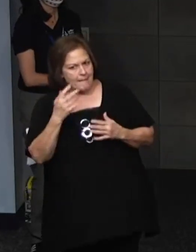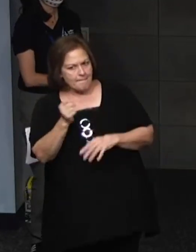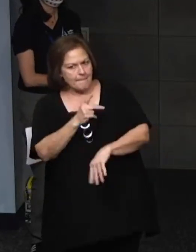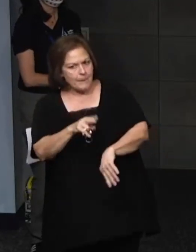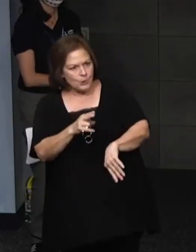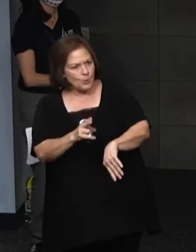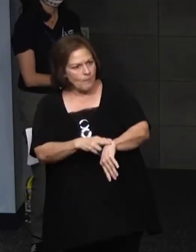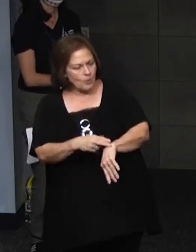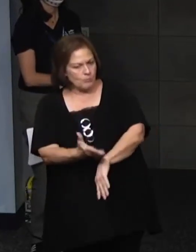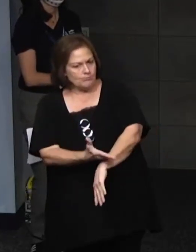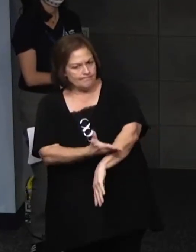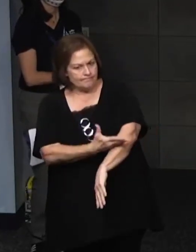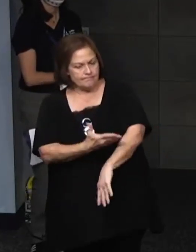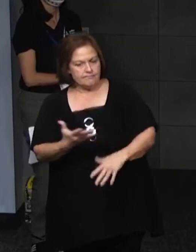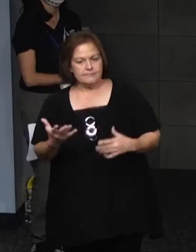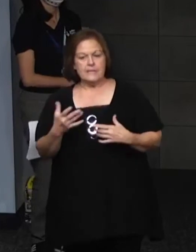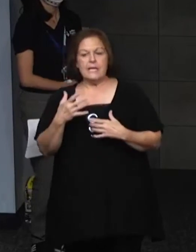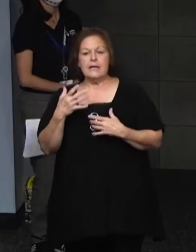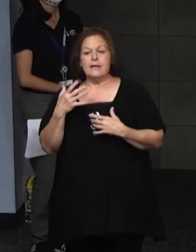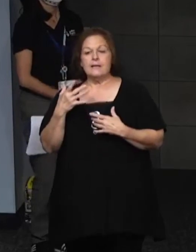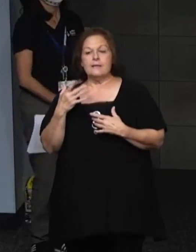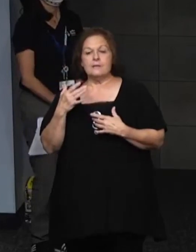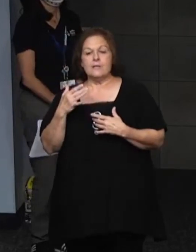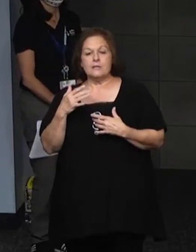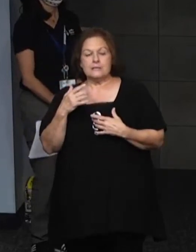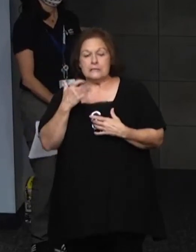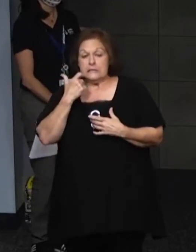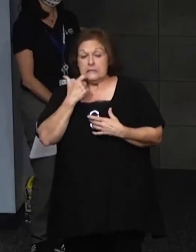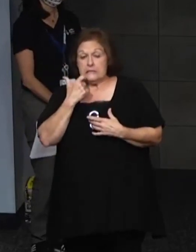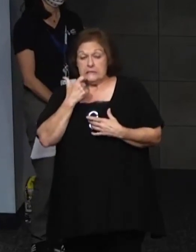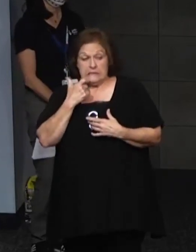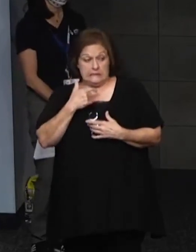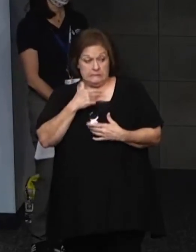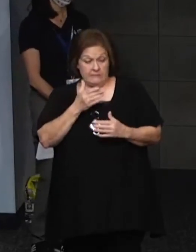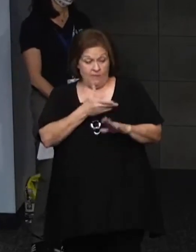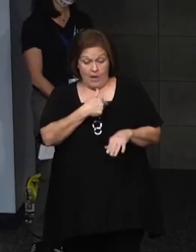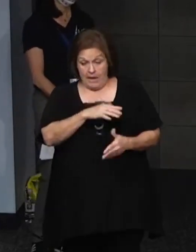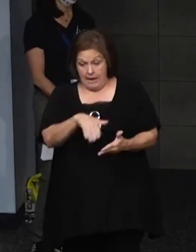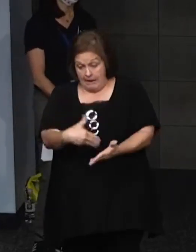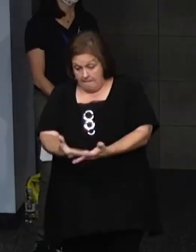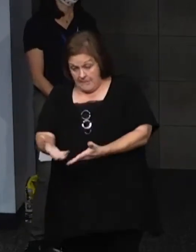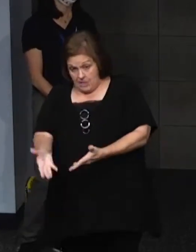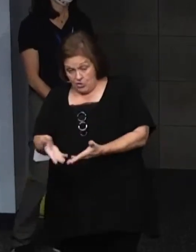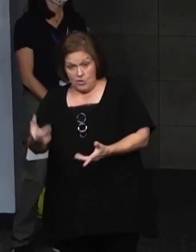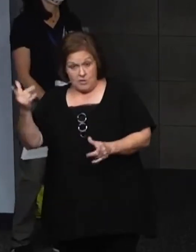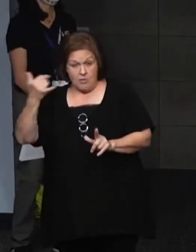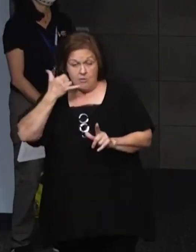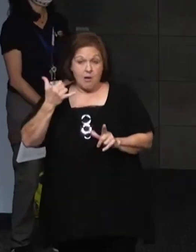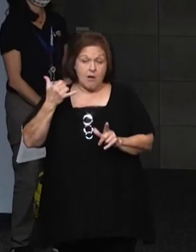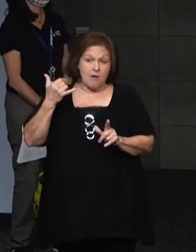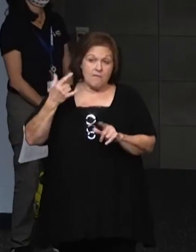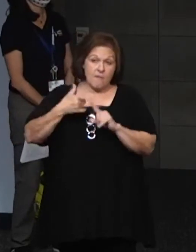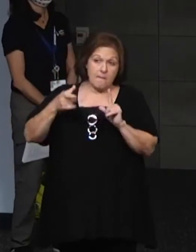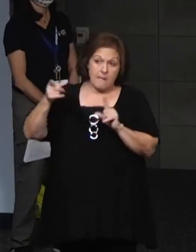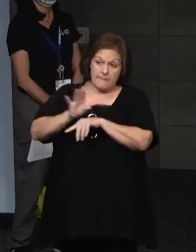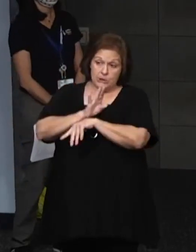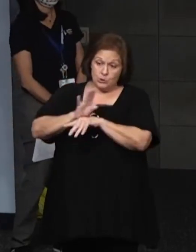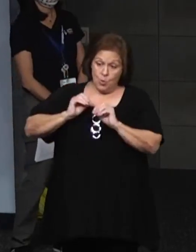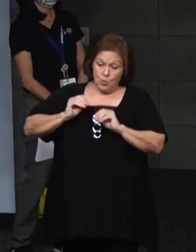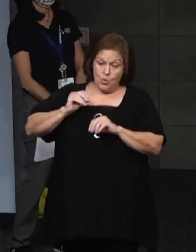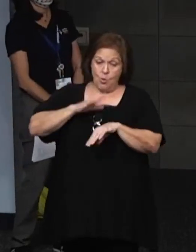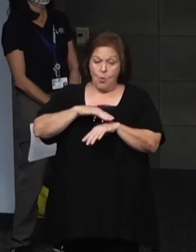to see. And then just before coming here this evening, I got a call from a business owner right off